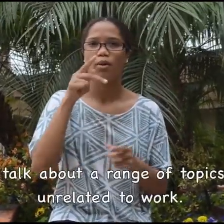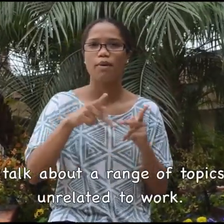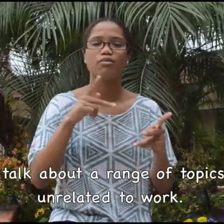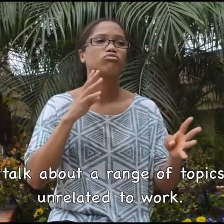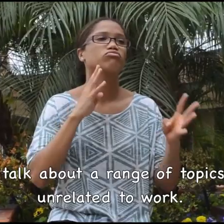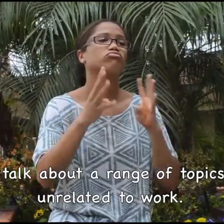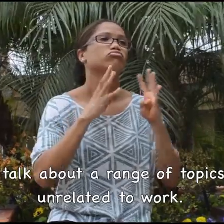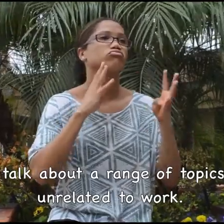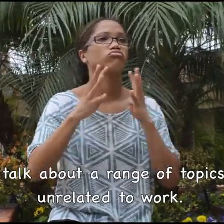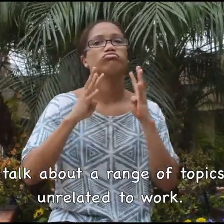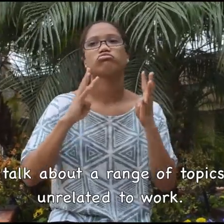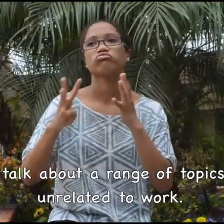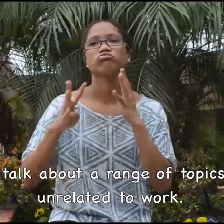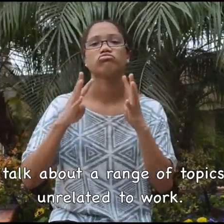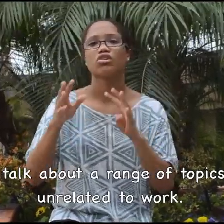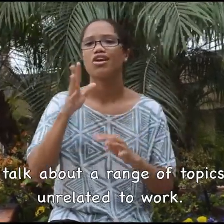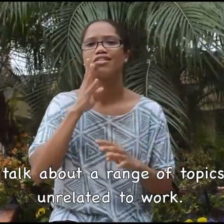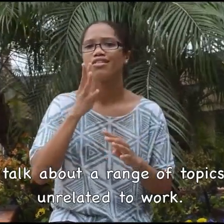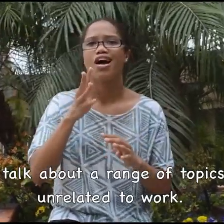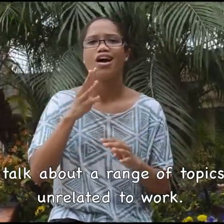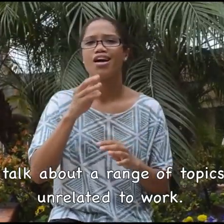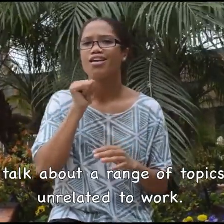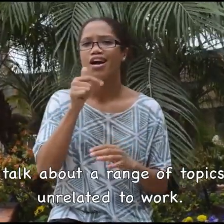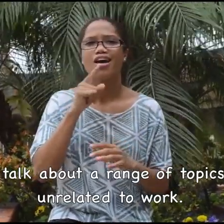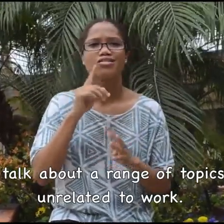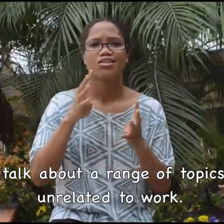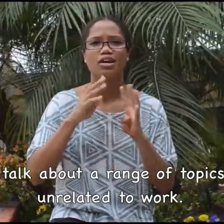People talk about a range of topics, often unrelated to work.